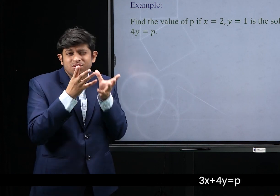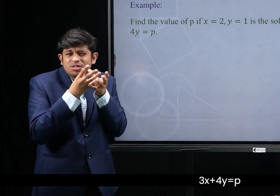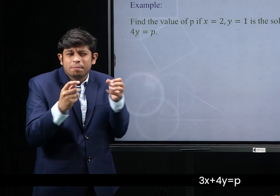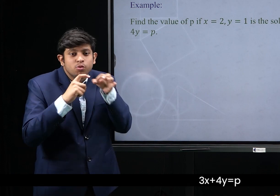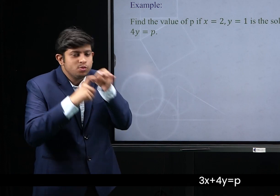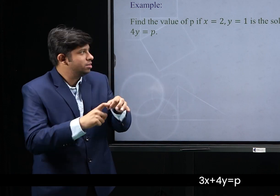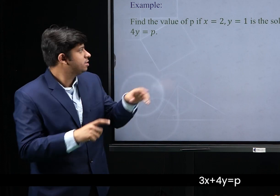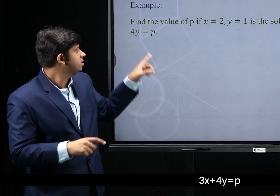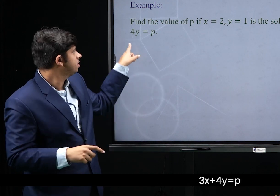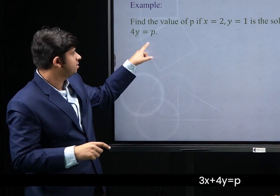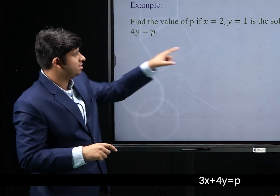3x plus 4y is equal to p.